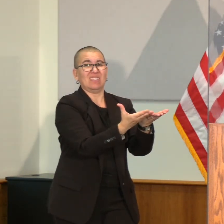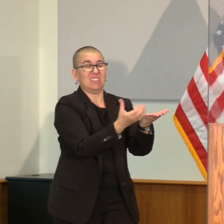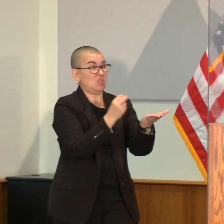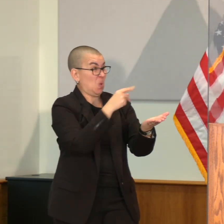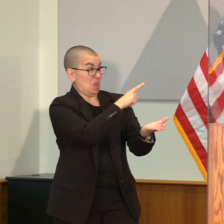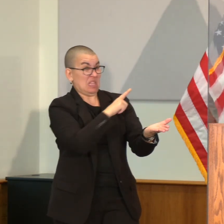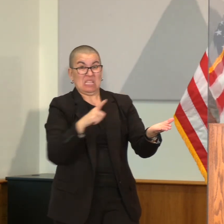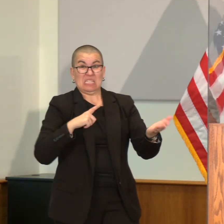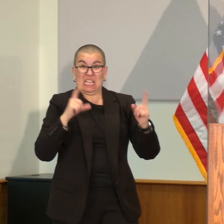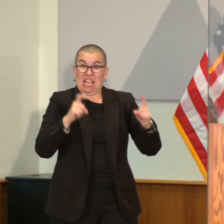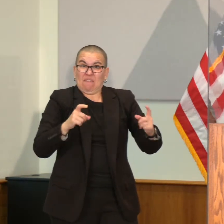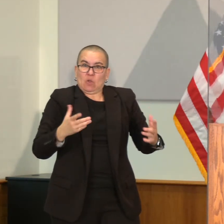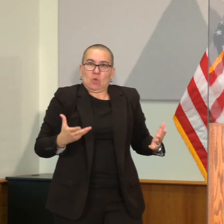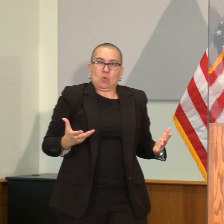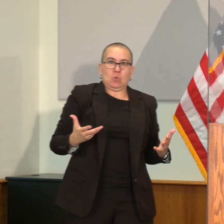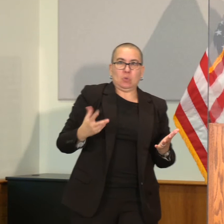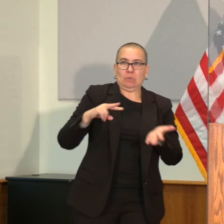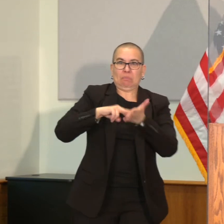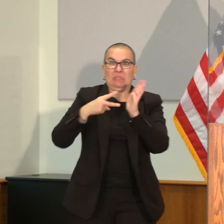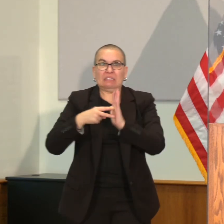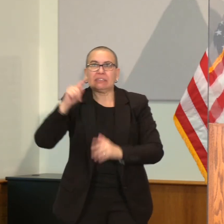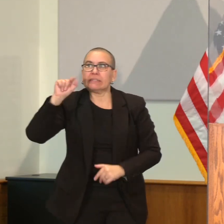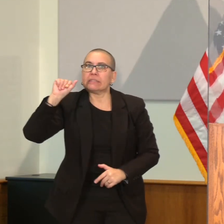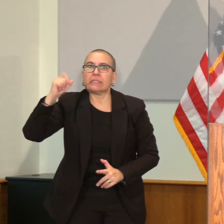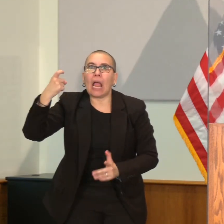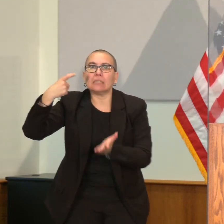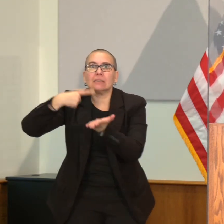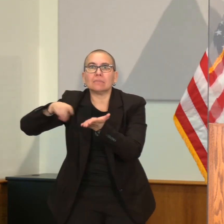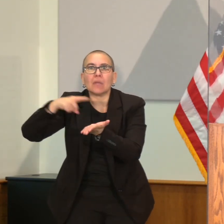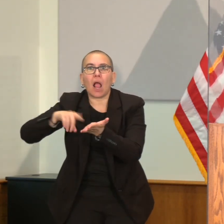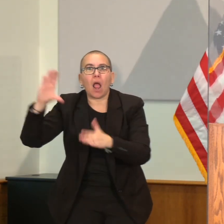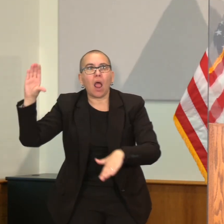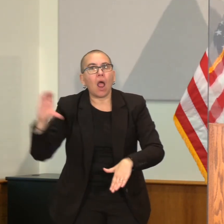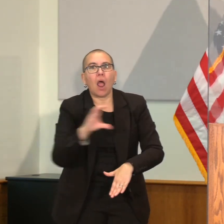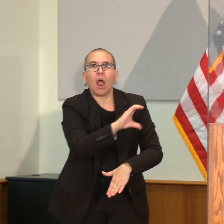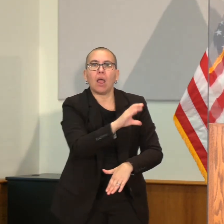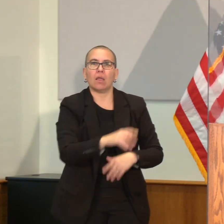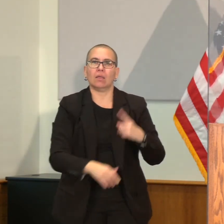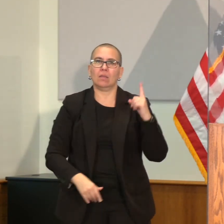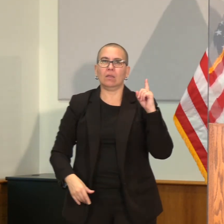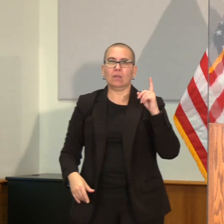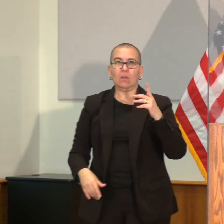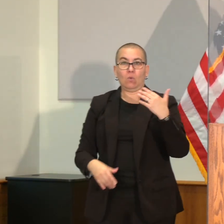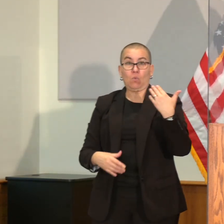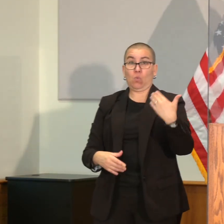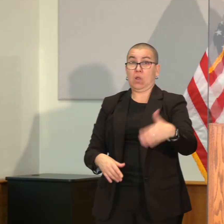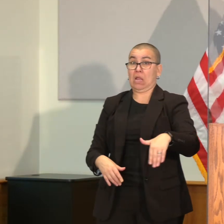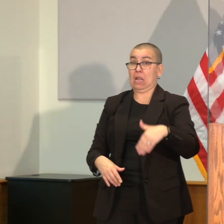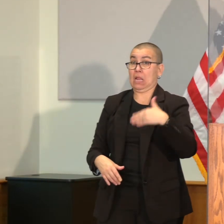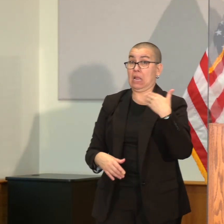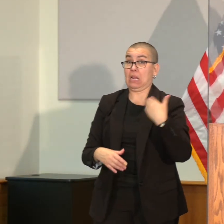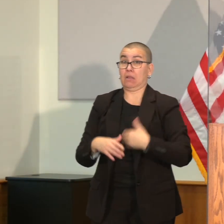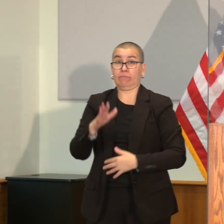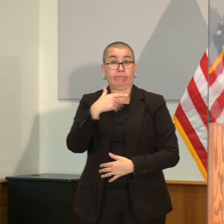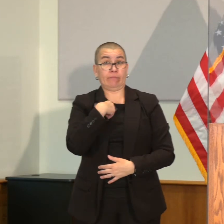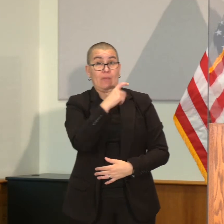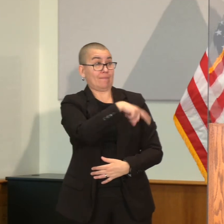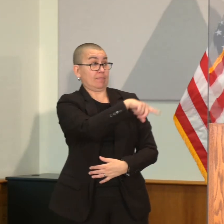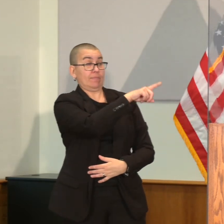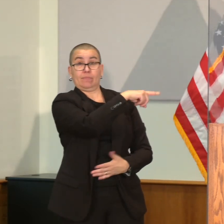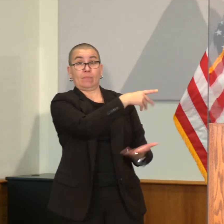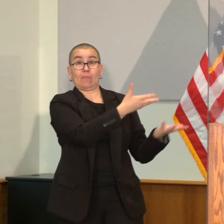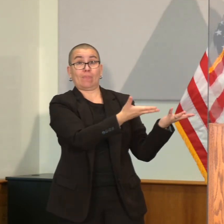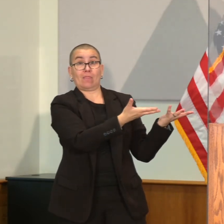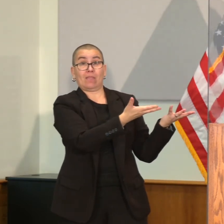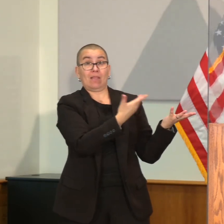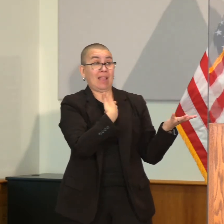sure that their taxpayers don't get Well, I'll let the legislators speak on that. I'm not hopeful. I asked for the money, and many folks here asked for the money for Lake Street